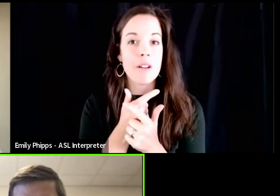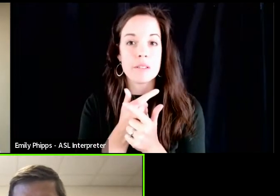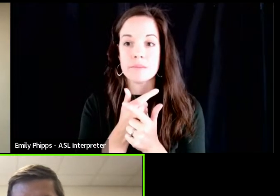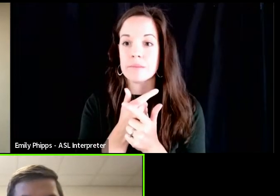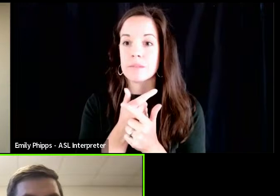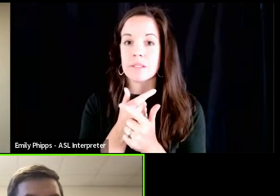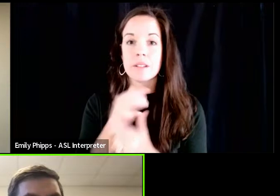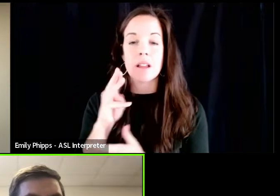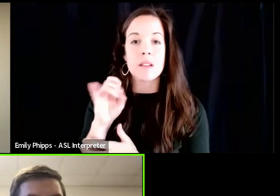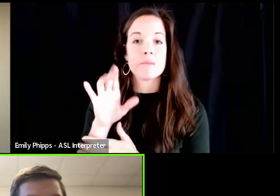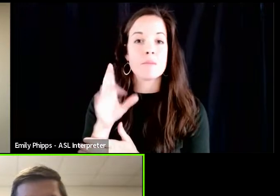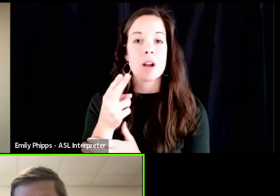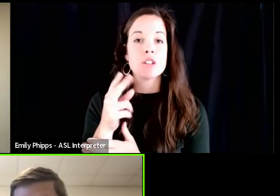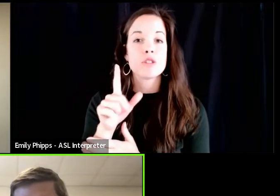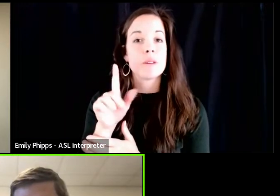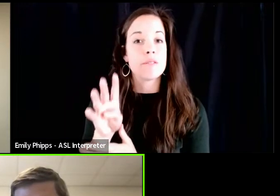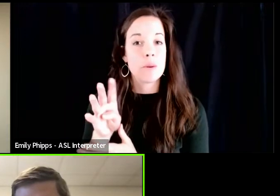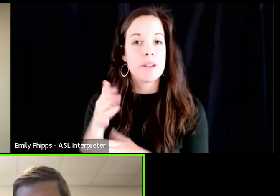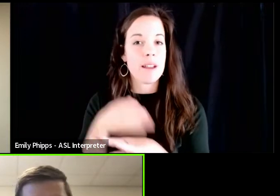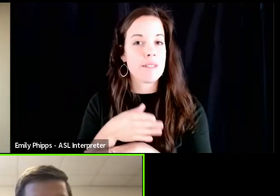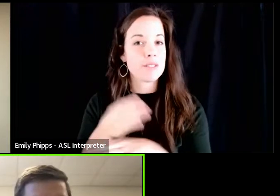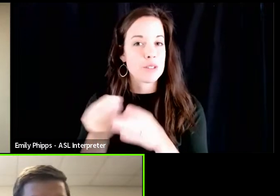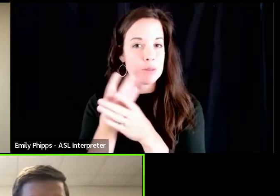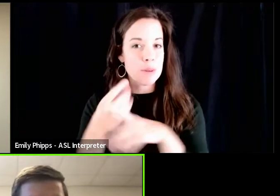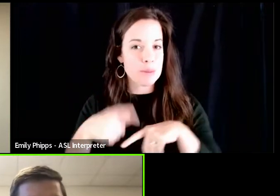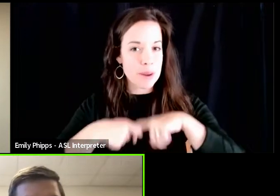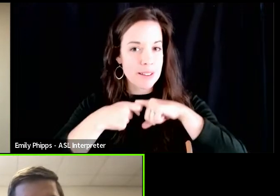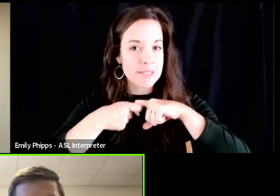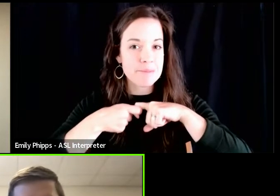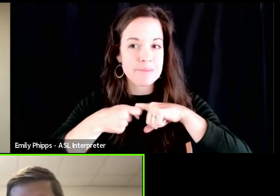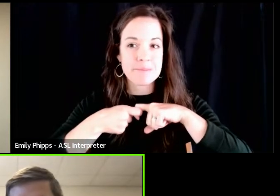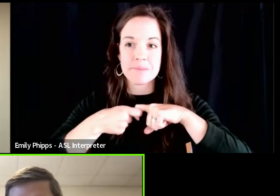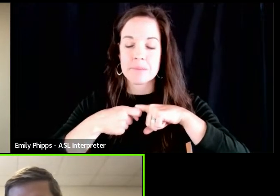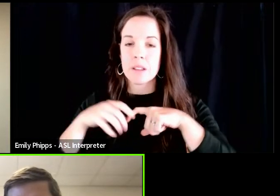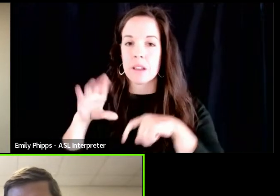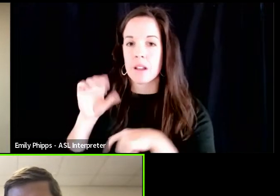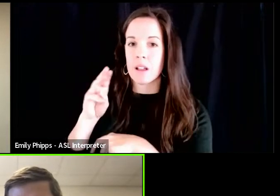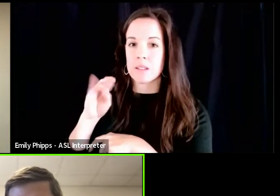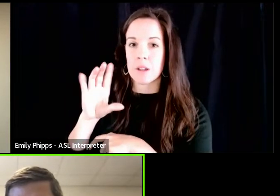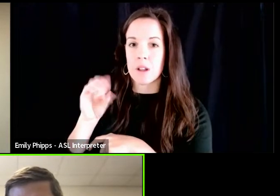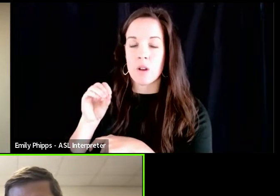March 24th Common Hour after spring break. Cosmico, a journey through Latin American music.